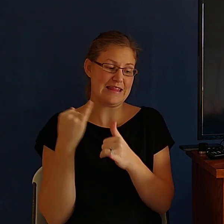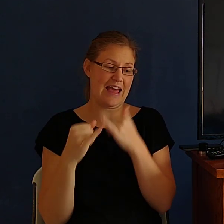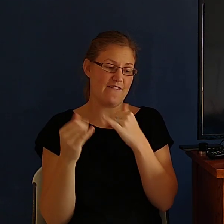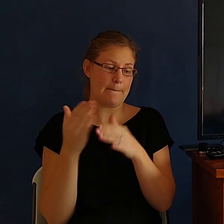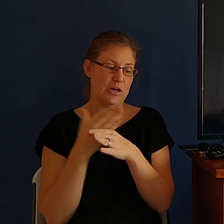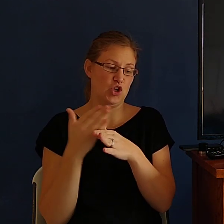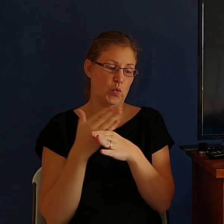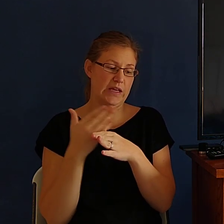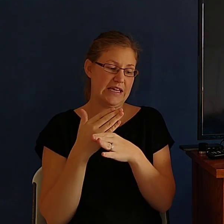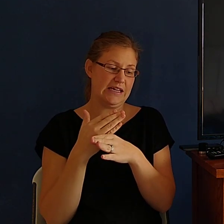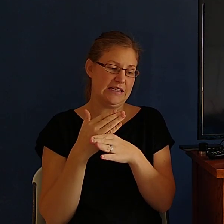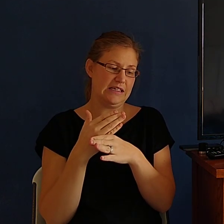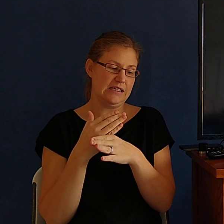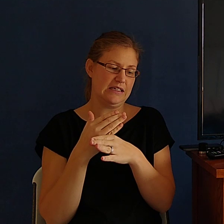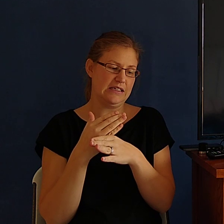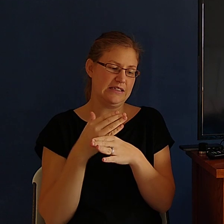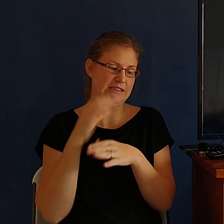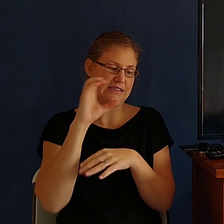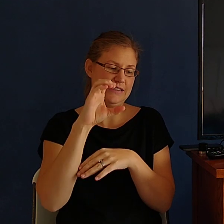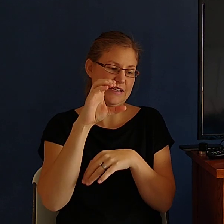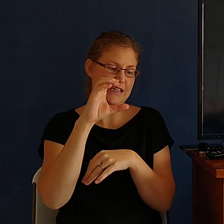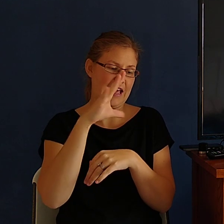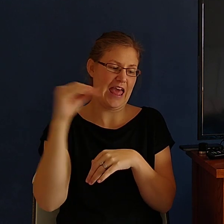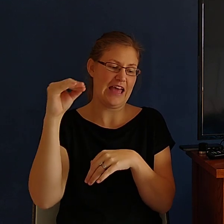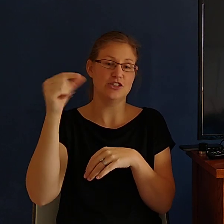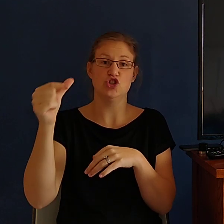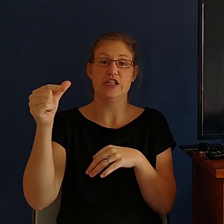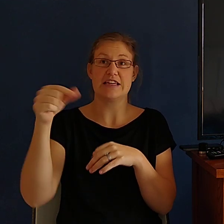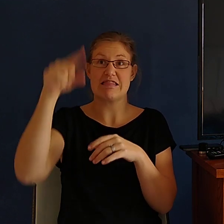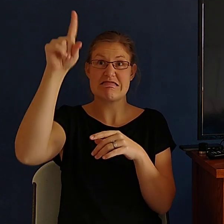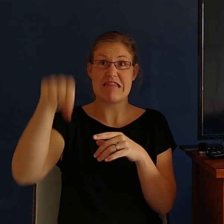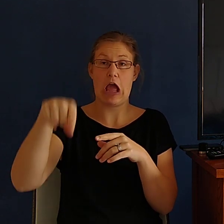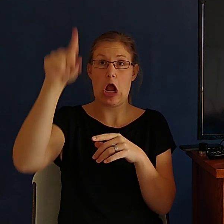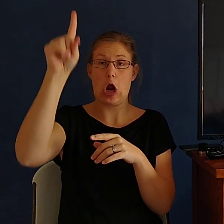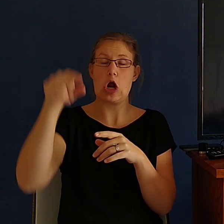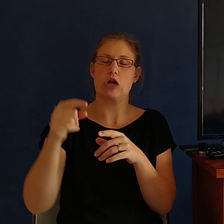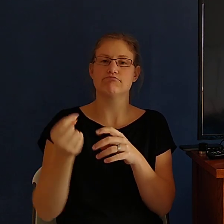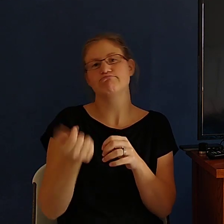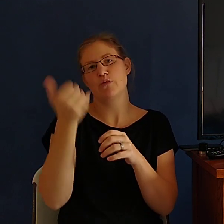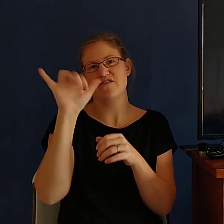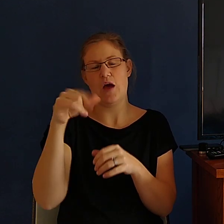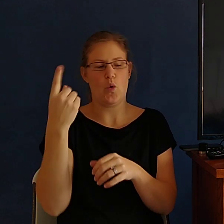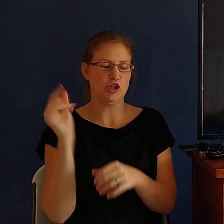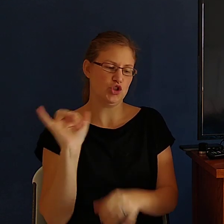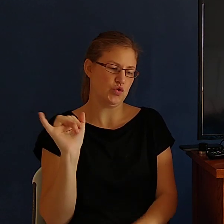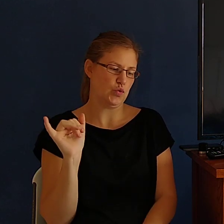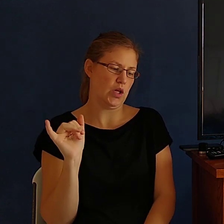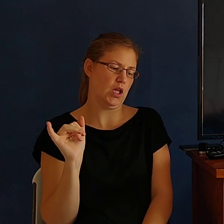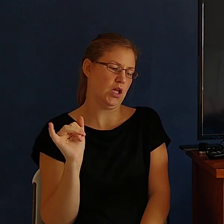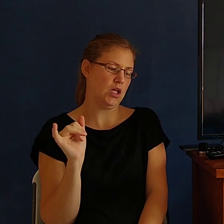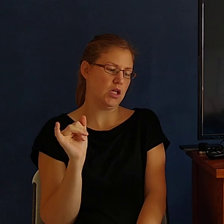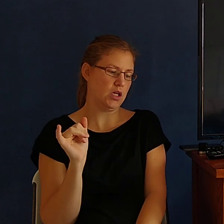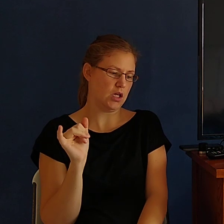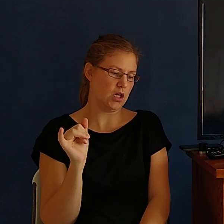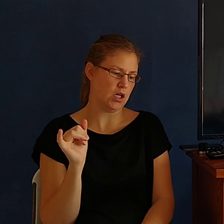C and G here. And at the end, we have